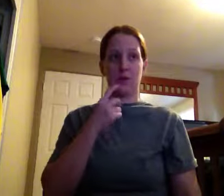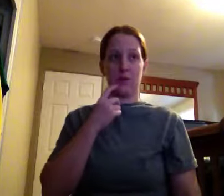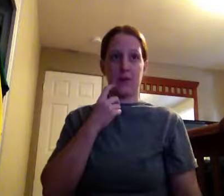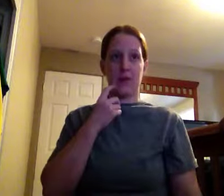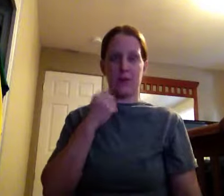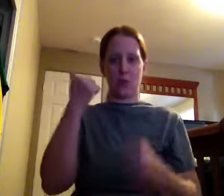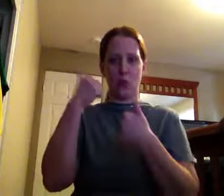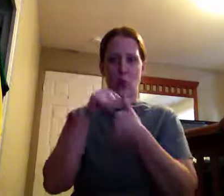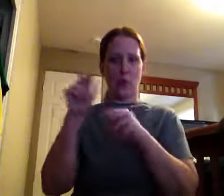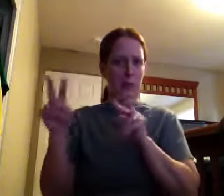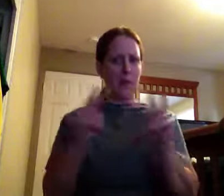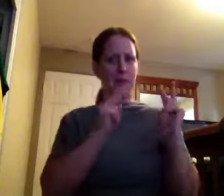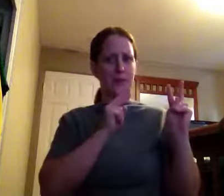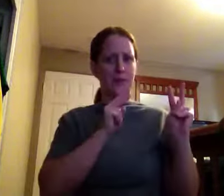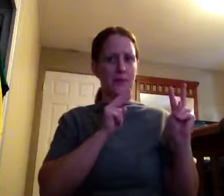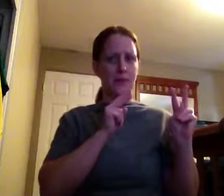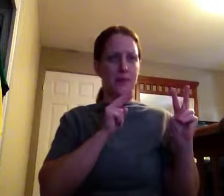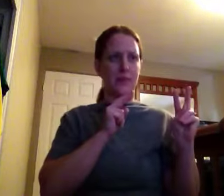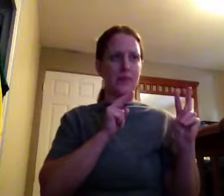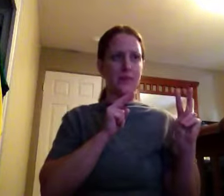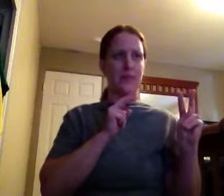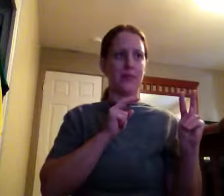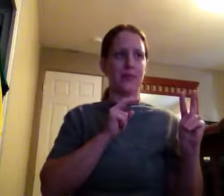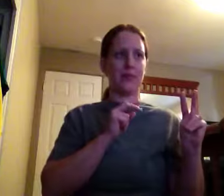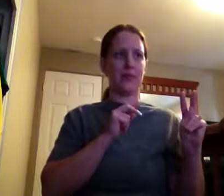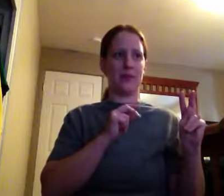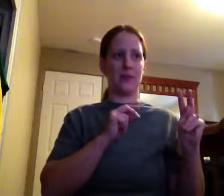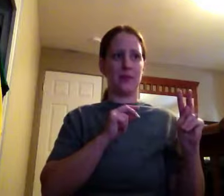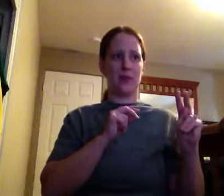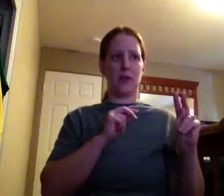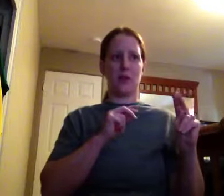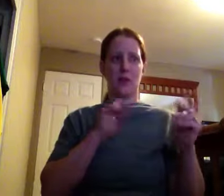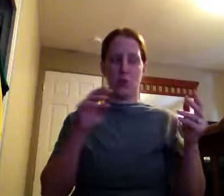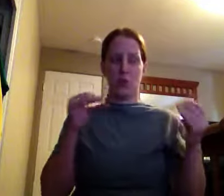ClCH2. So what's that mean? Let's add this up. Chlorine is